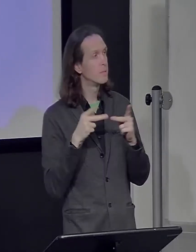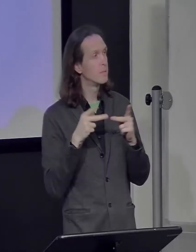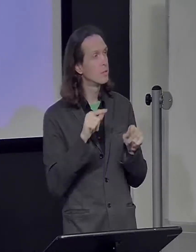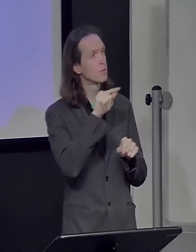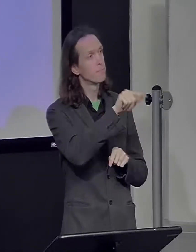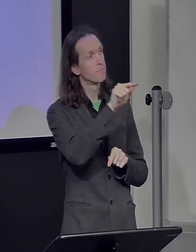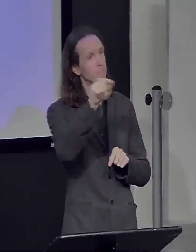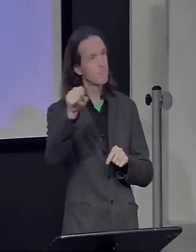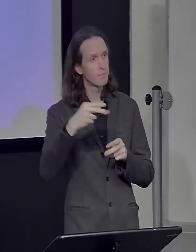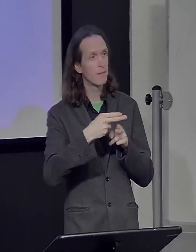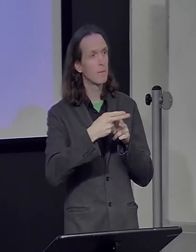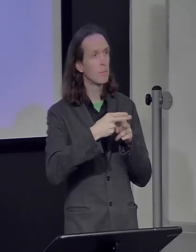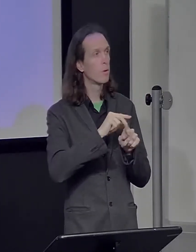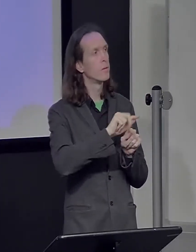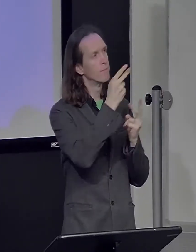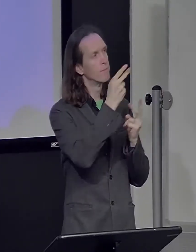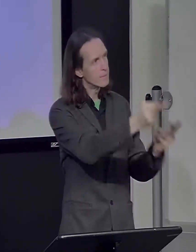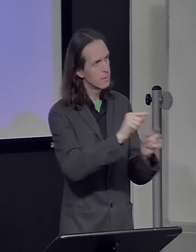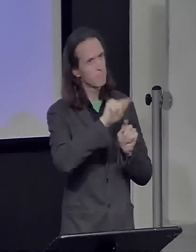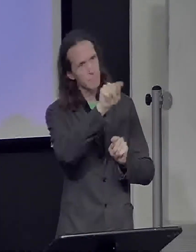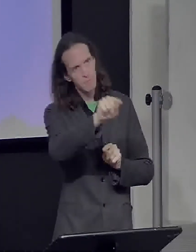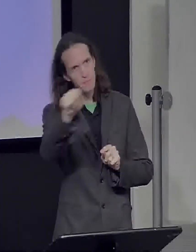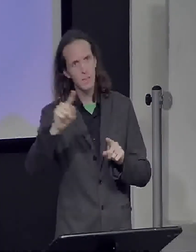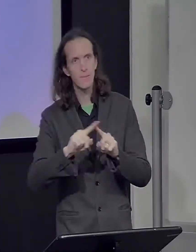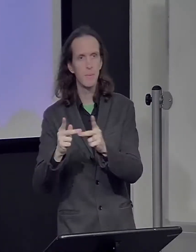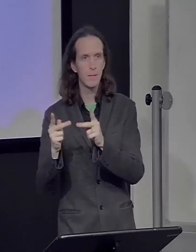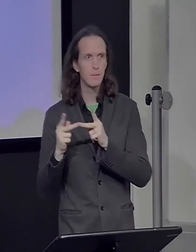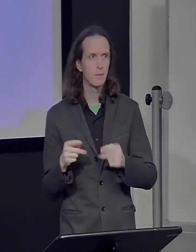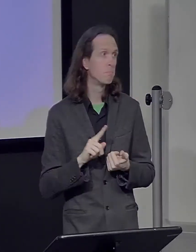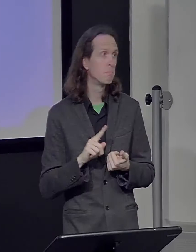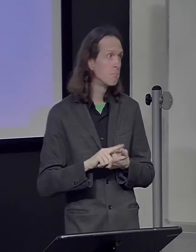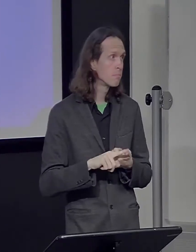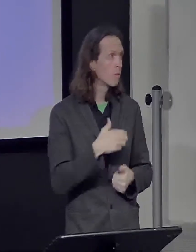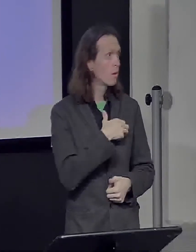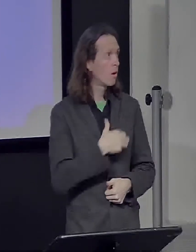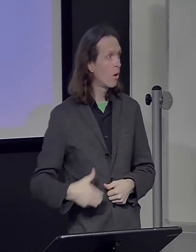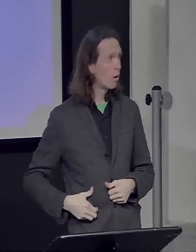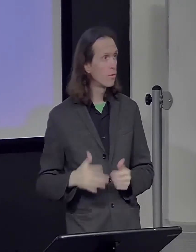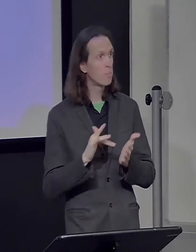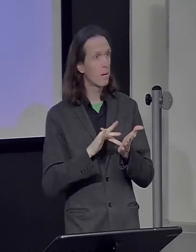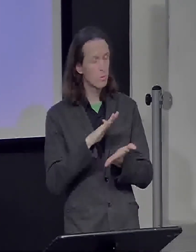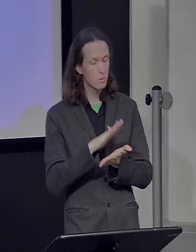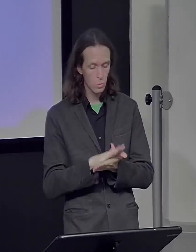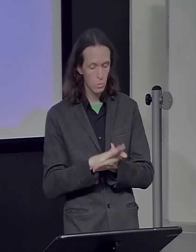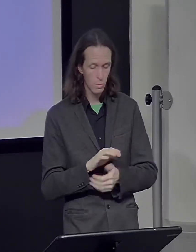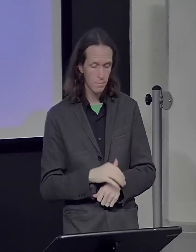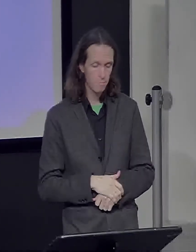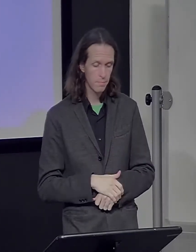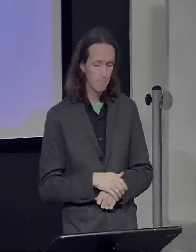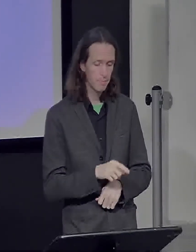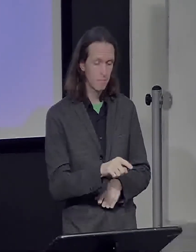Dr. Rauschecker has also held visiting appointments at Harvard Medical School,